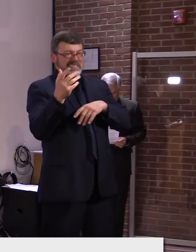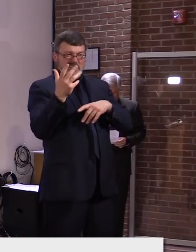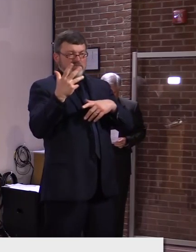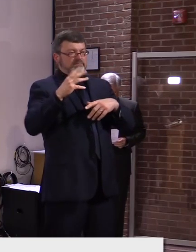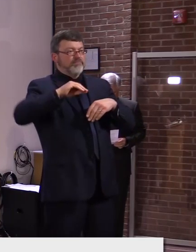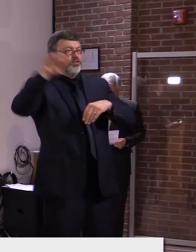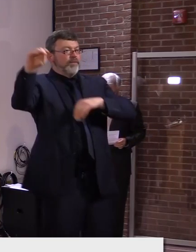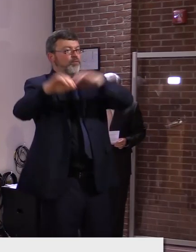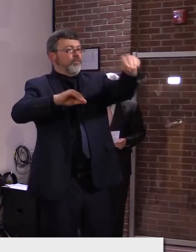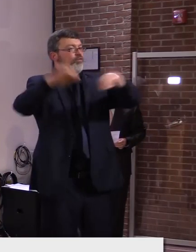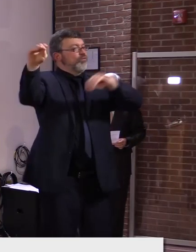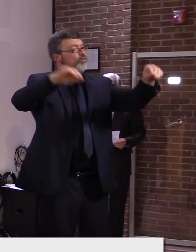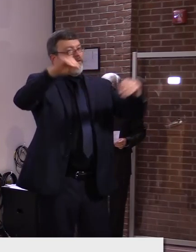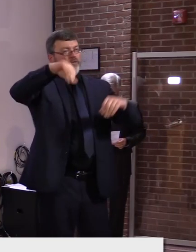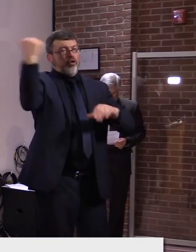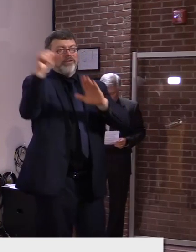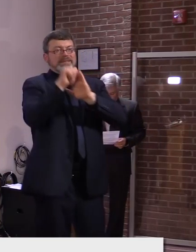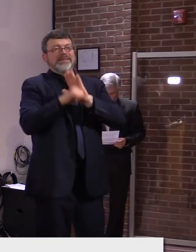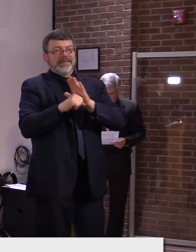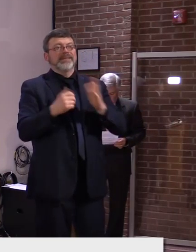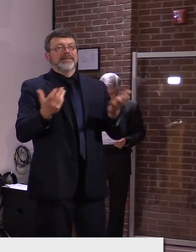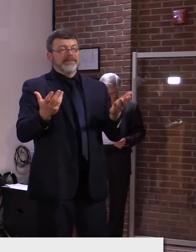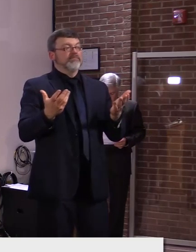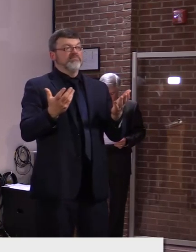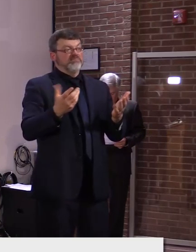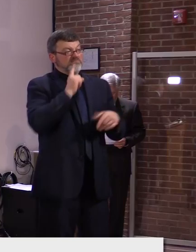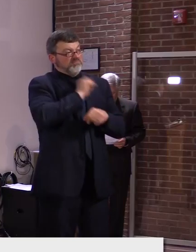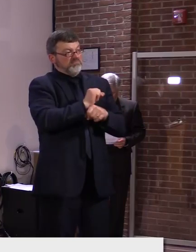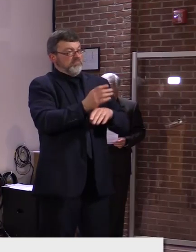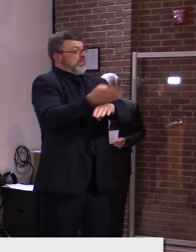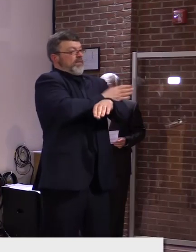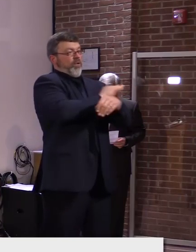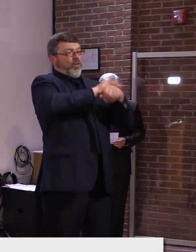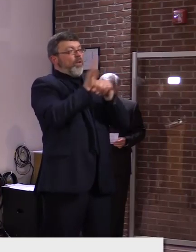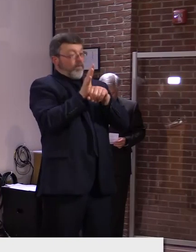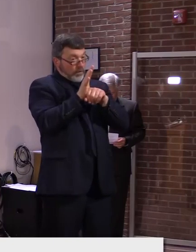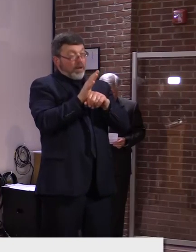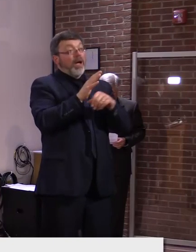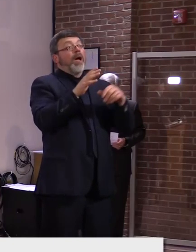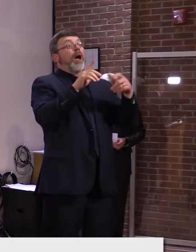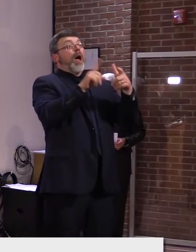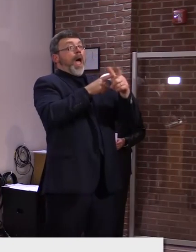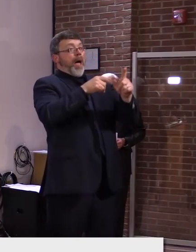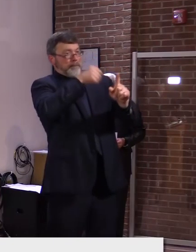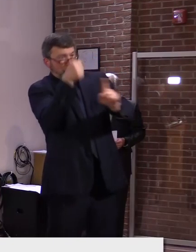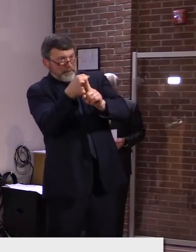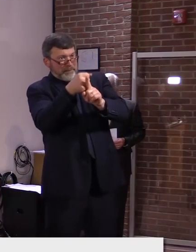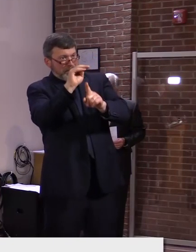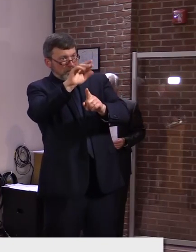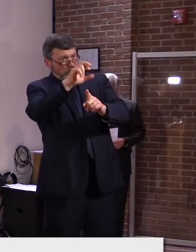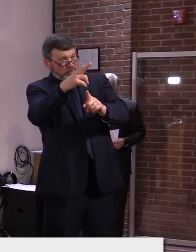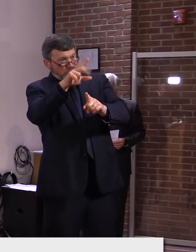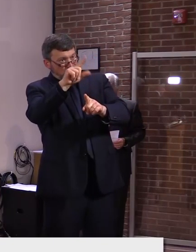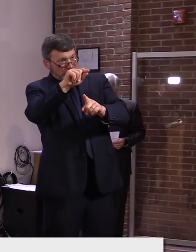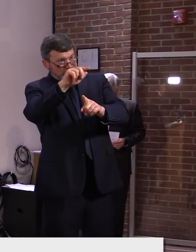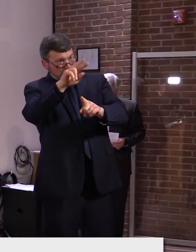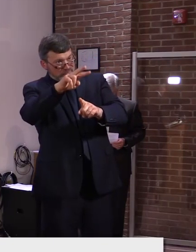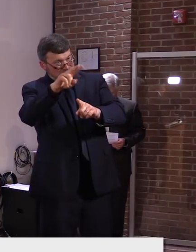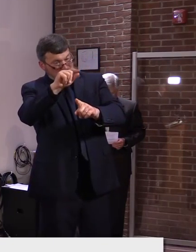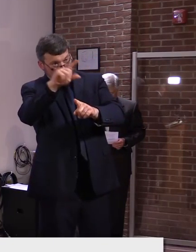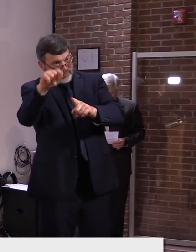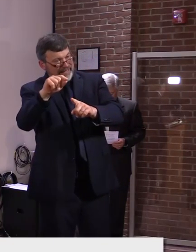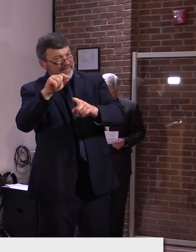is, in some ways, the pandemic has exacerbated the situation so that we